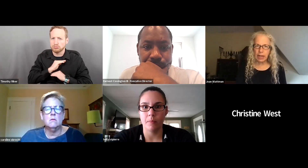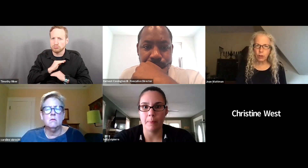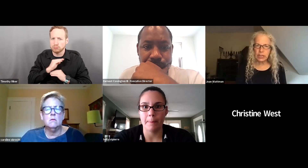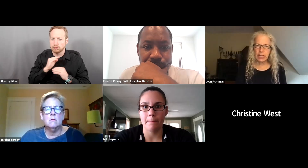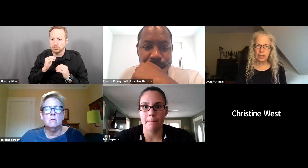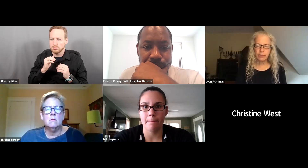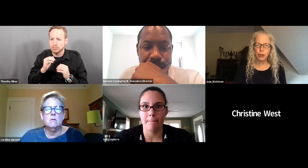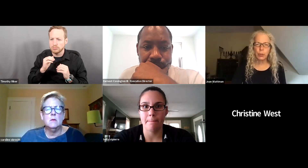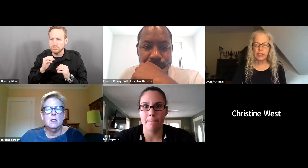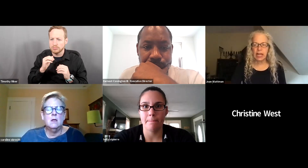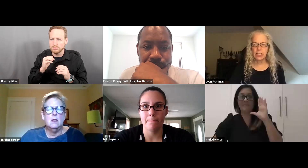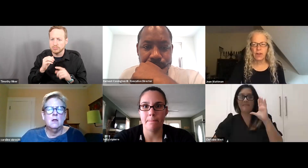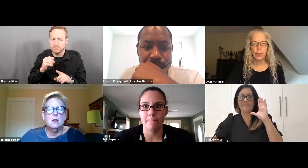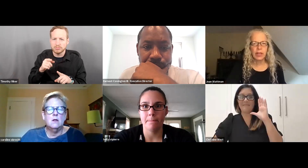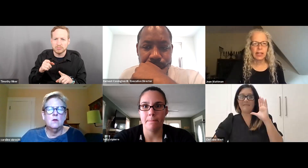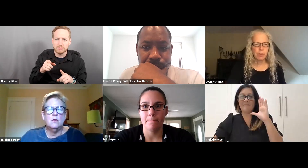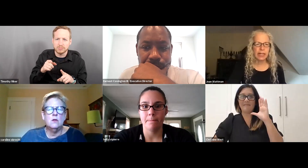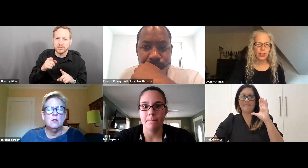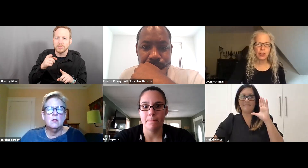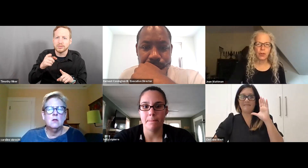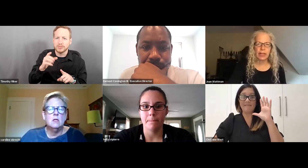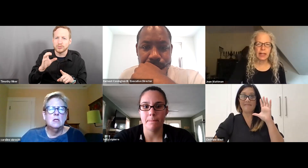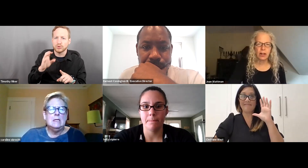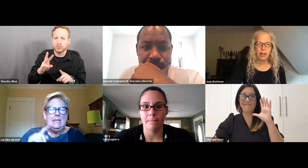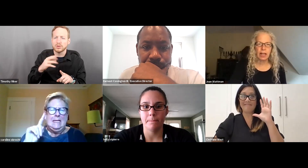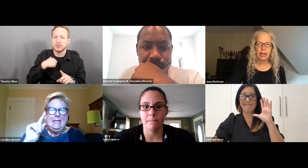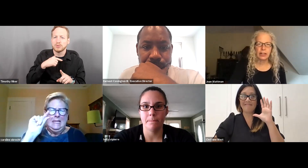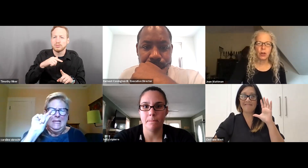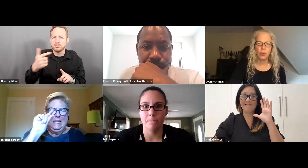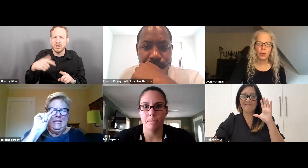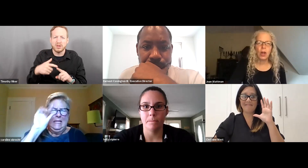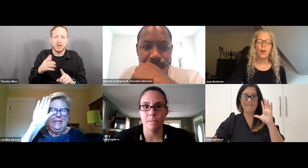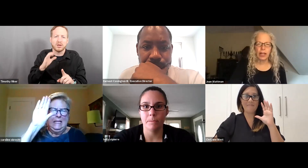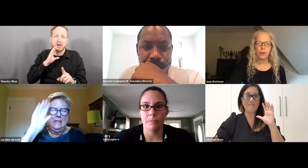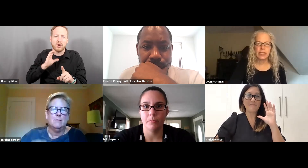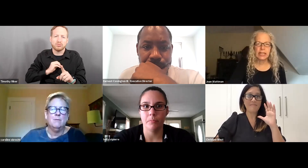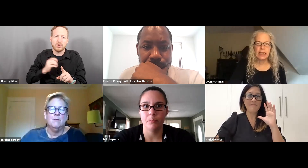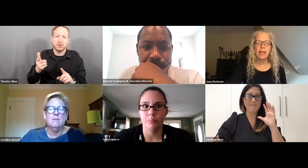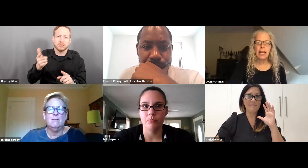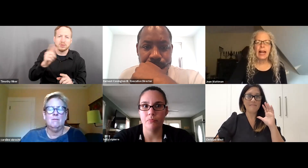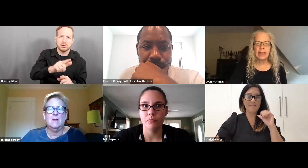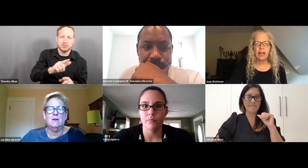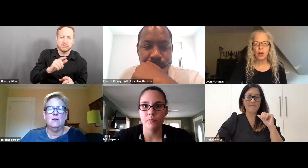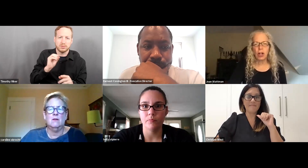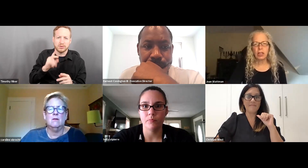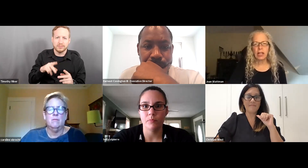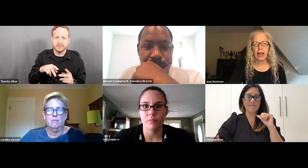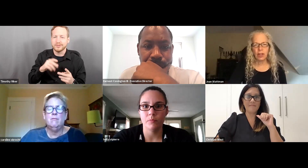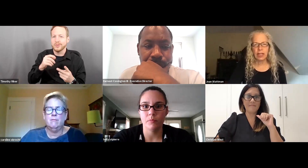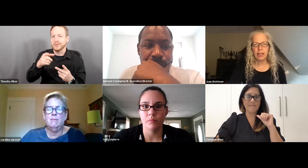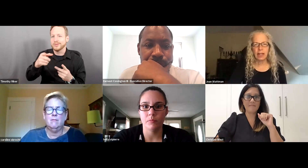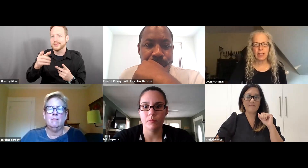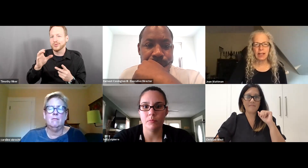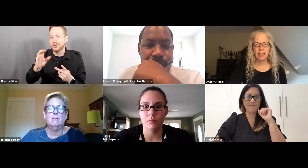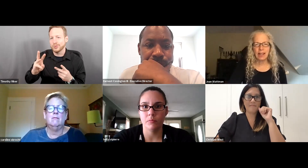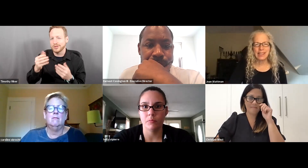but I couldn't tell if she was satisfied with the explanation that's already there. And I know, okay, Christine, and then I'll call